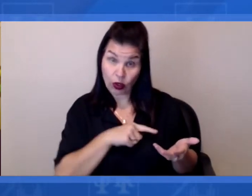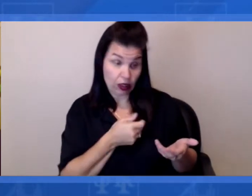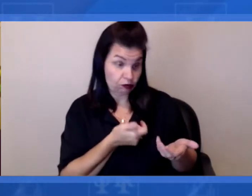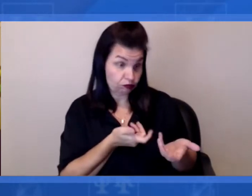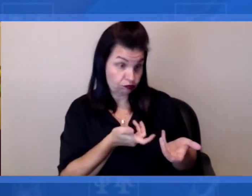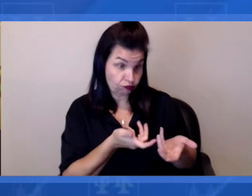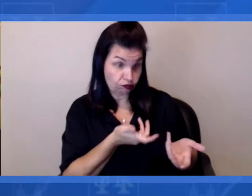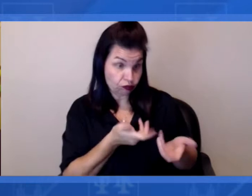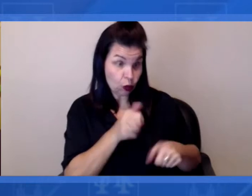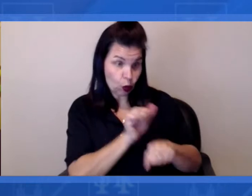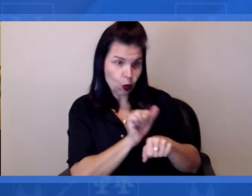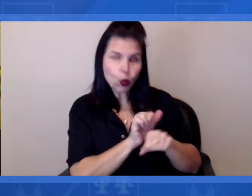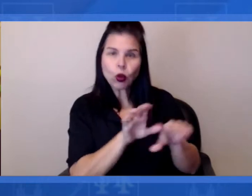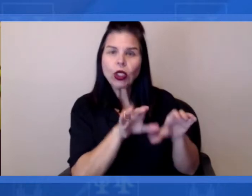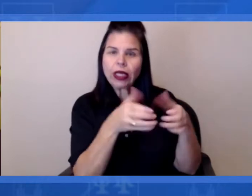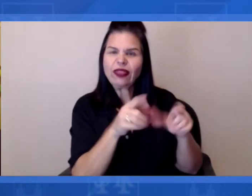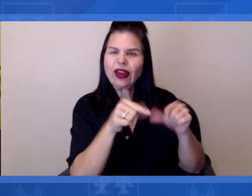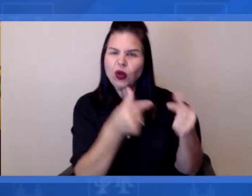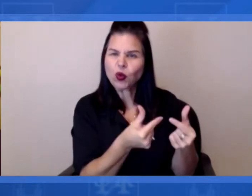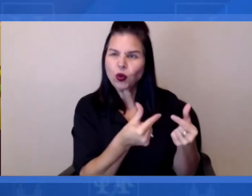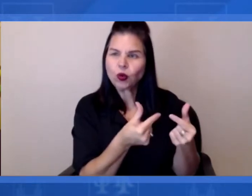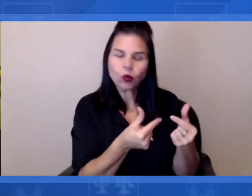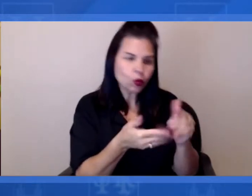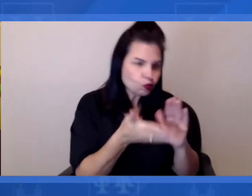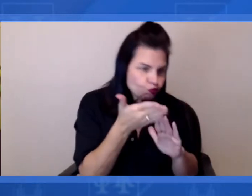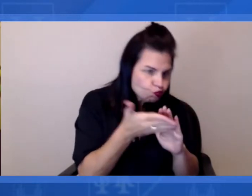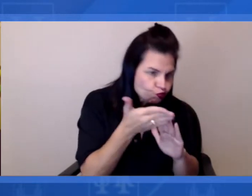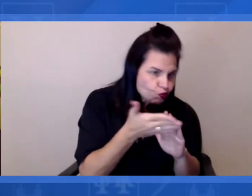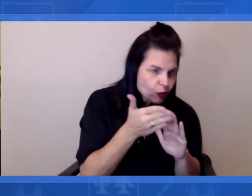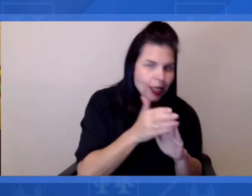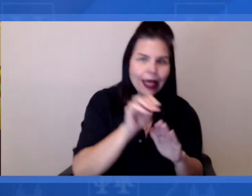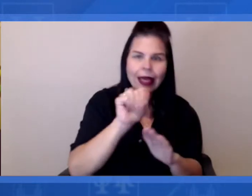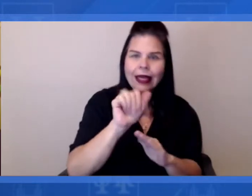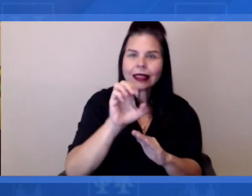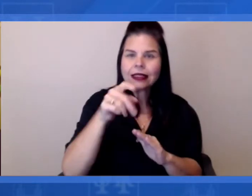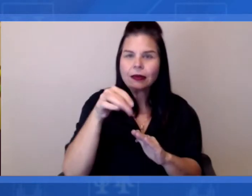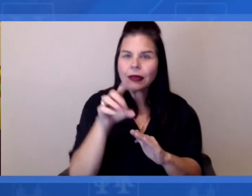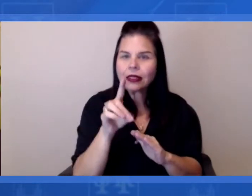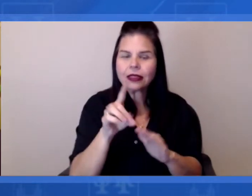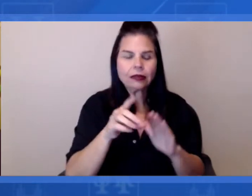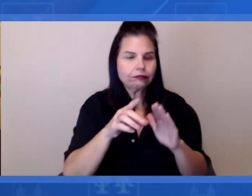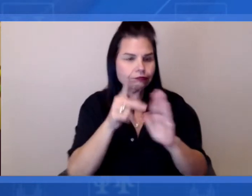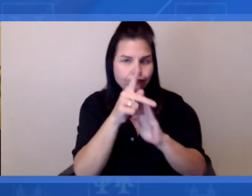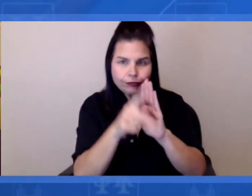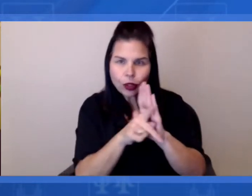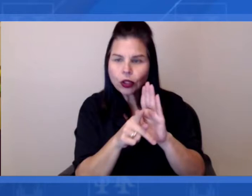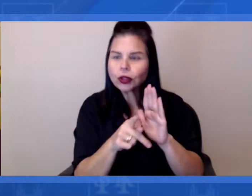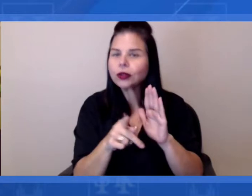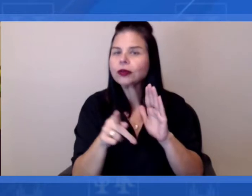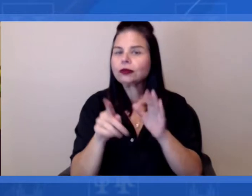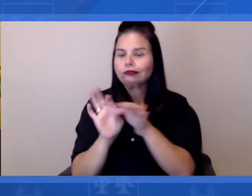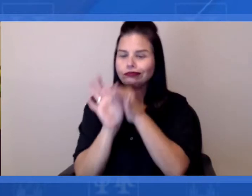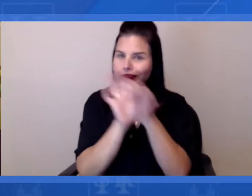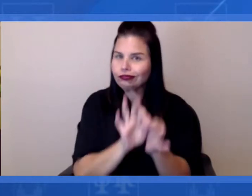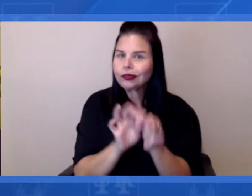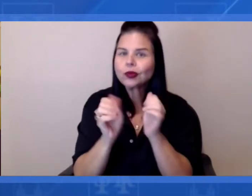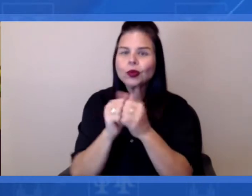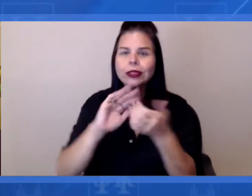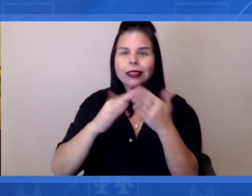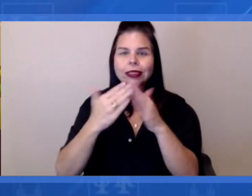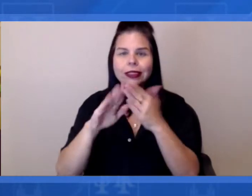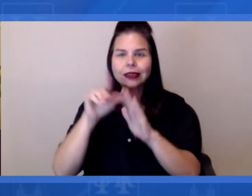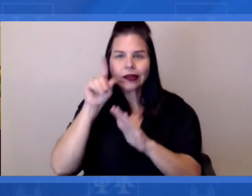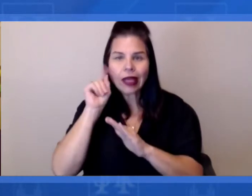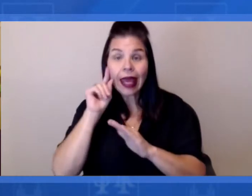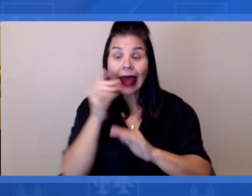we are currently working on updating the ATS policies in collaboration with City of Hamilton staff and